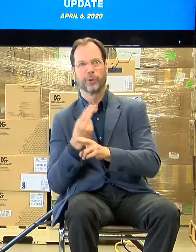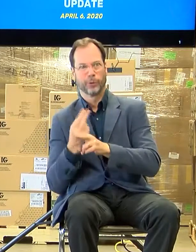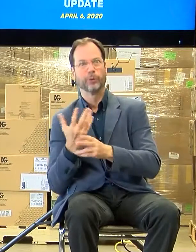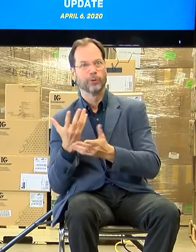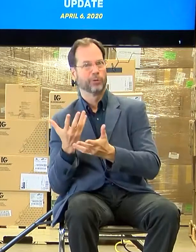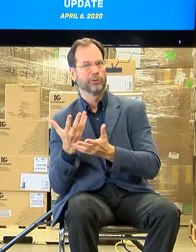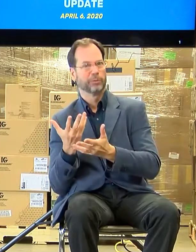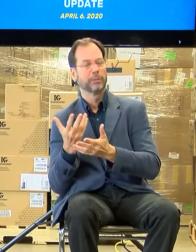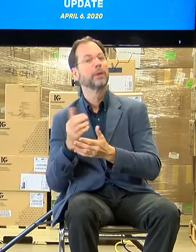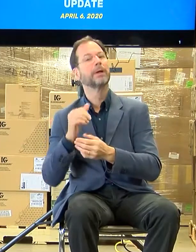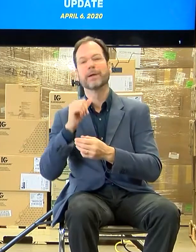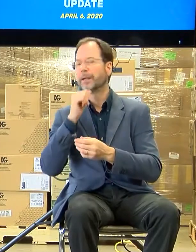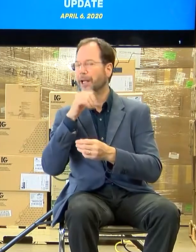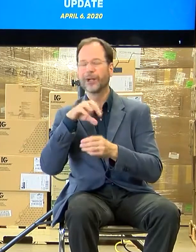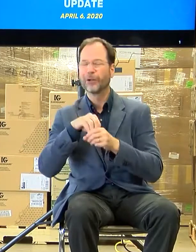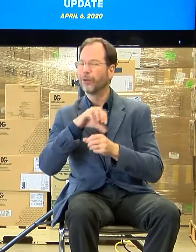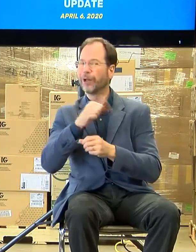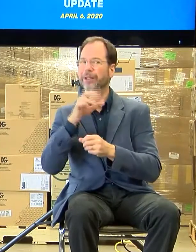That is not including